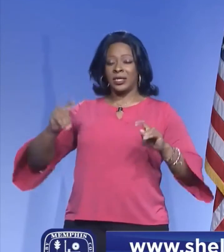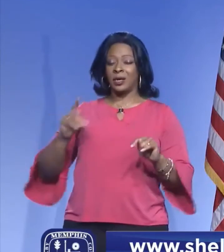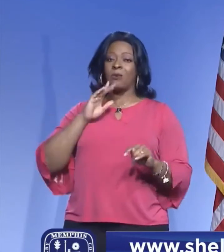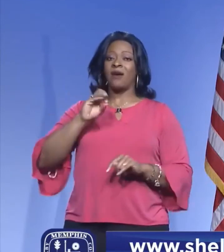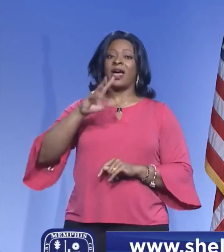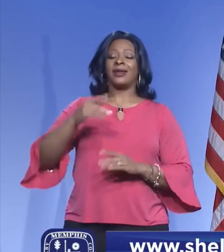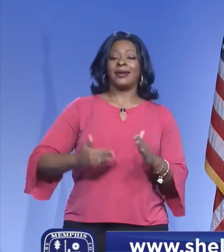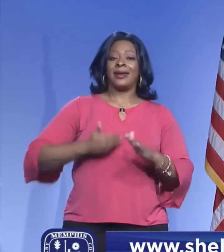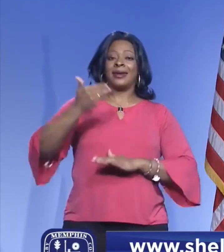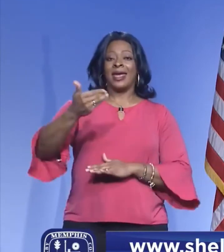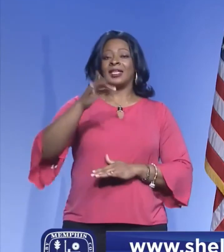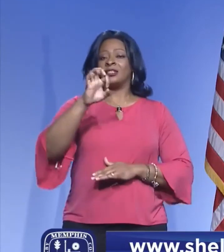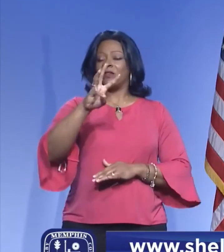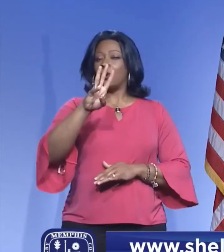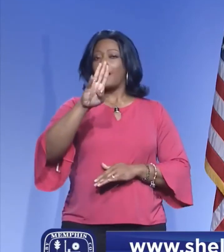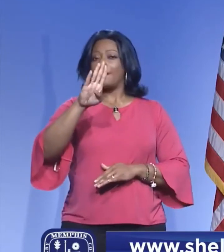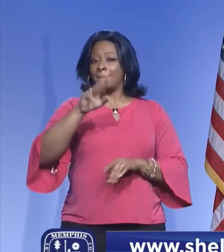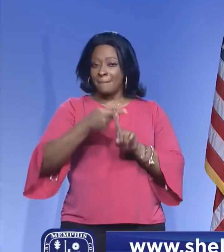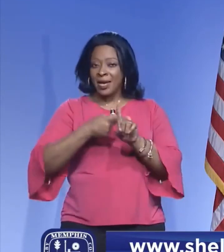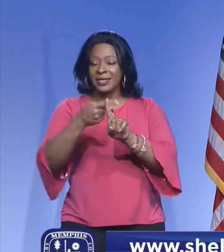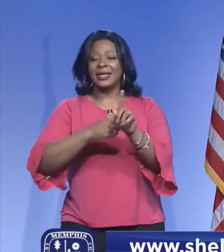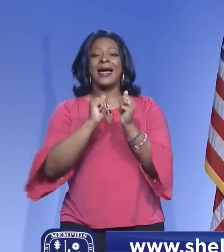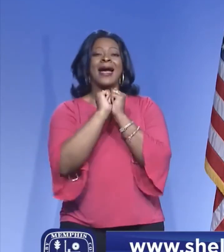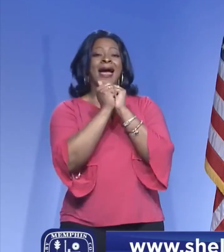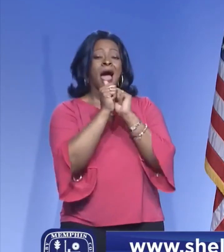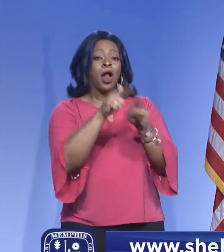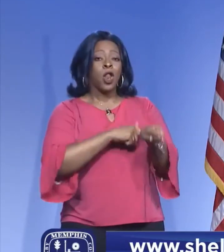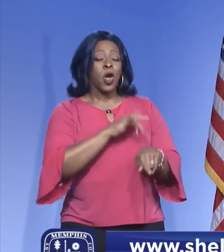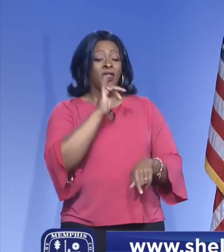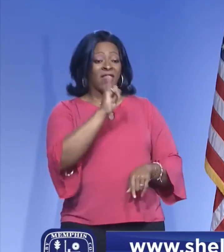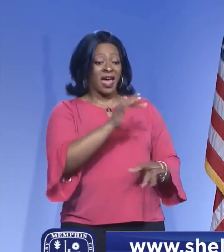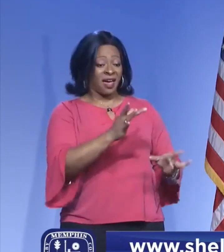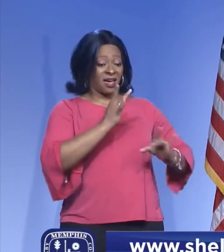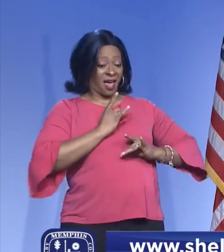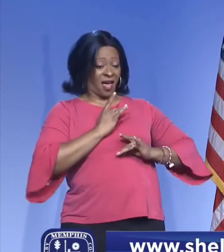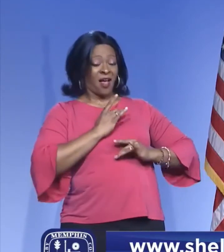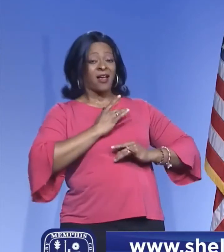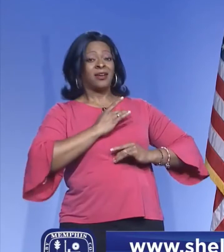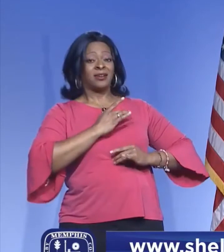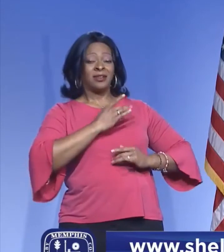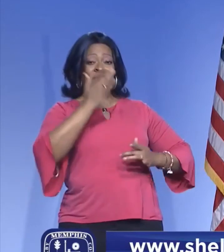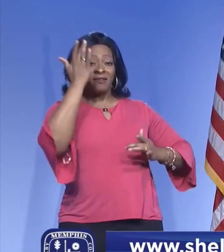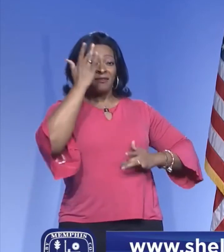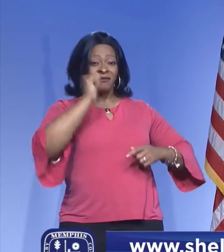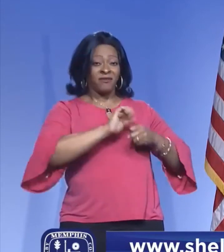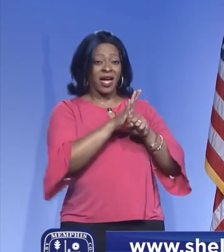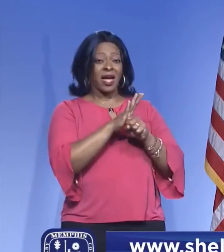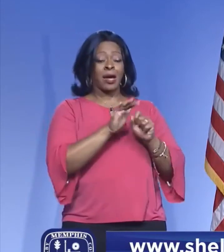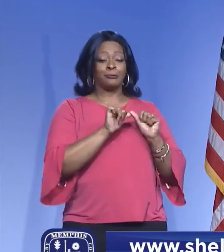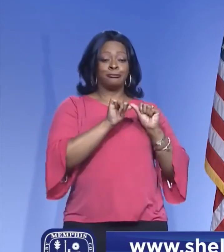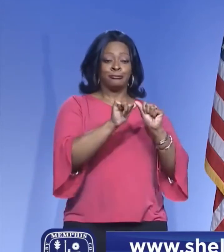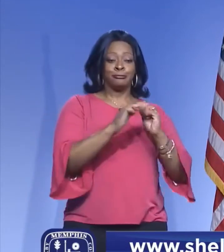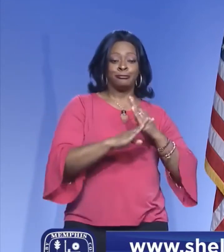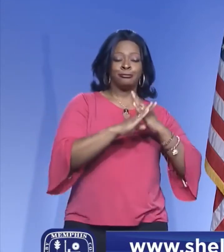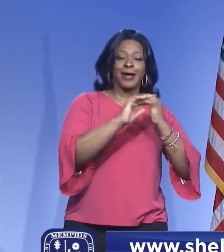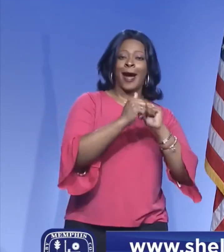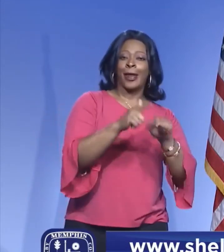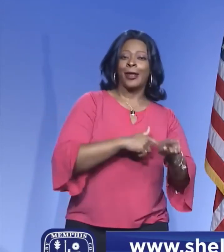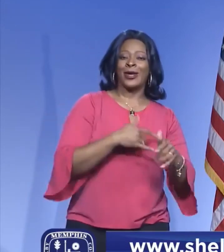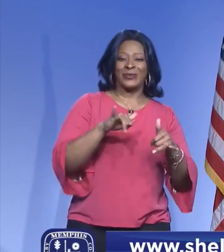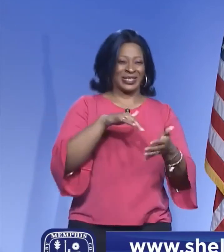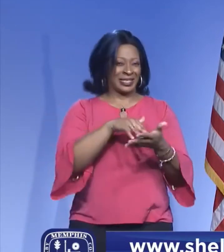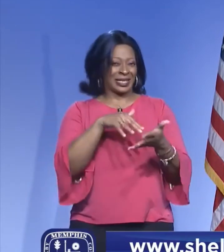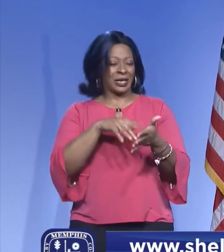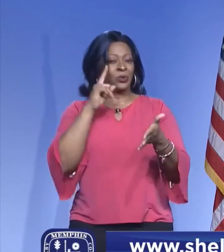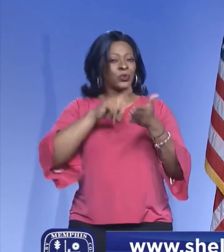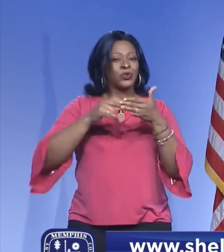the next few months, is how long does it persist? And that's a matter of academic study.